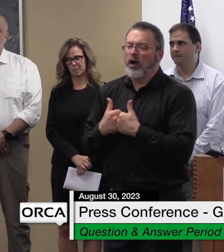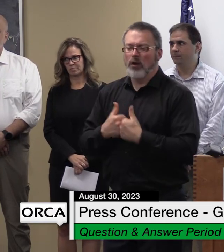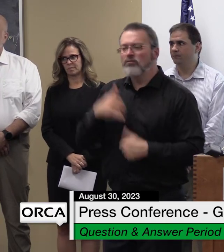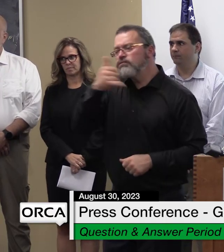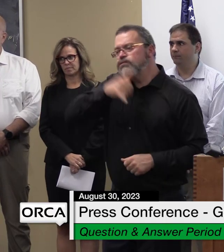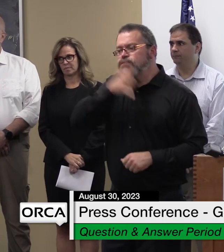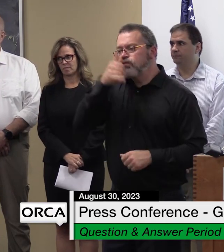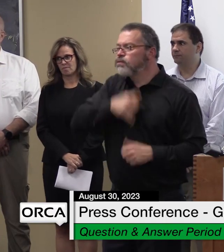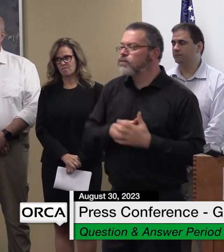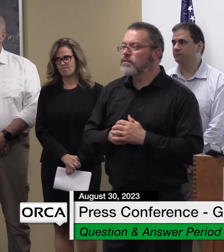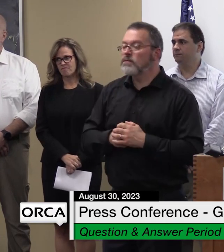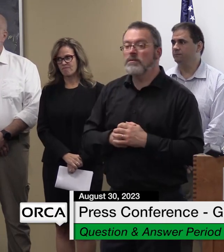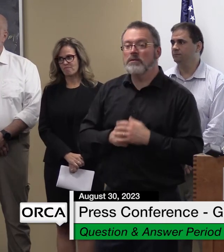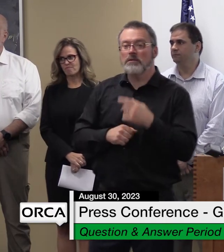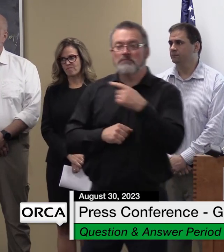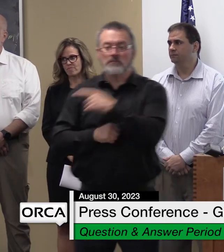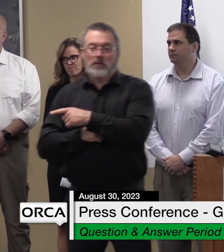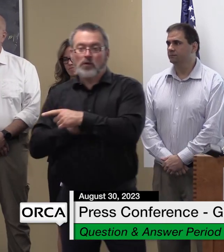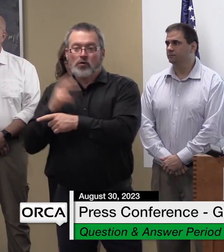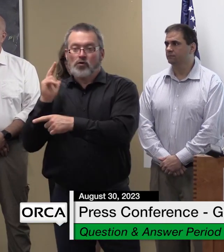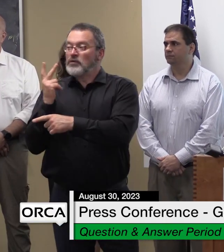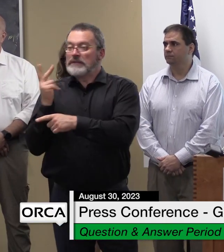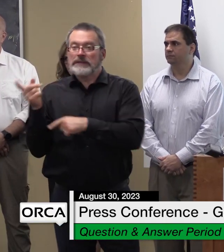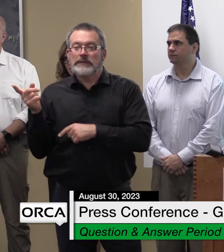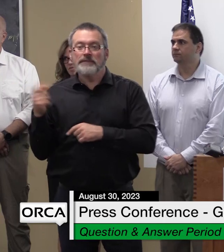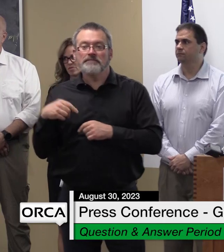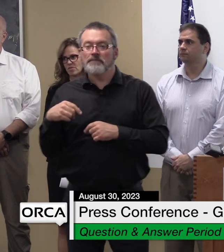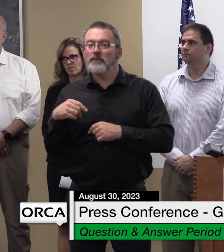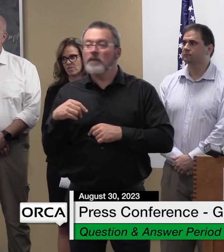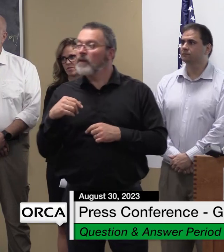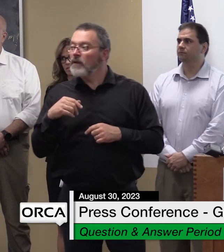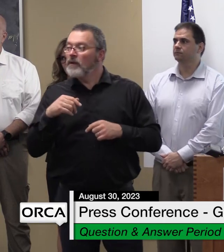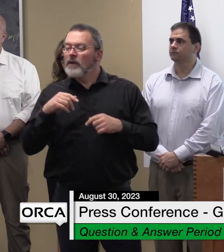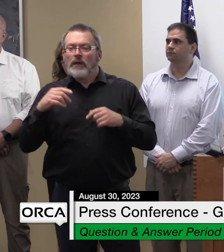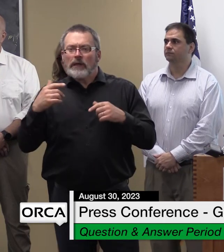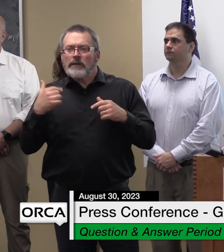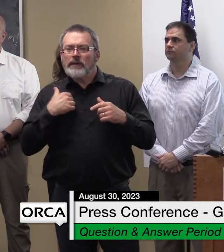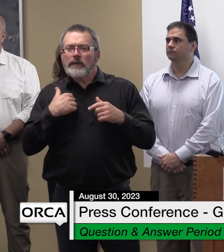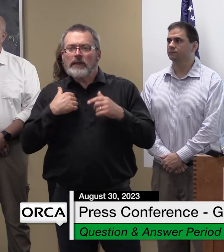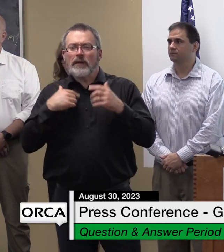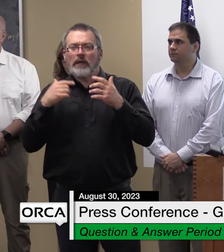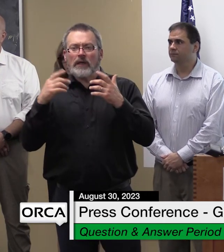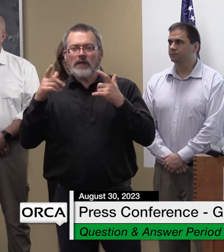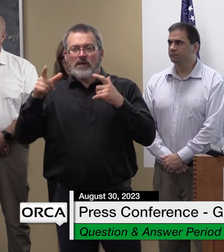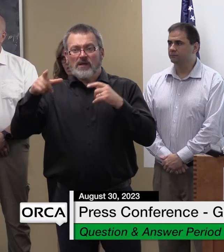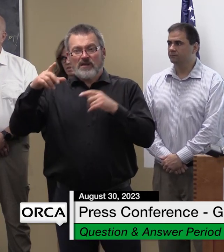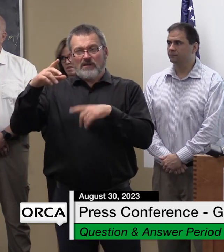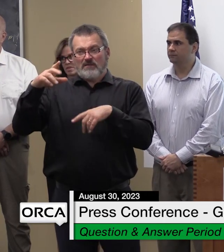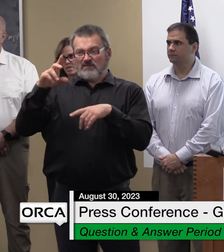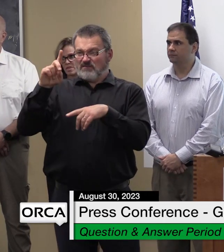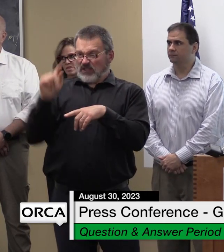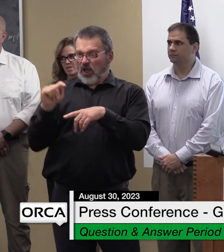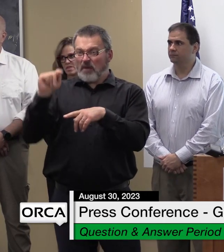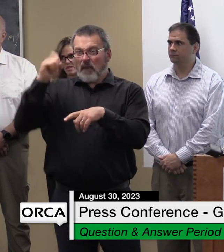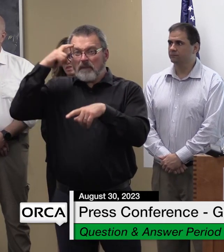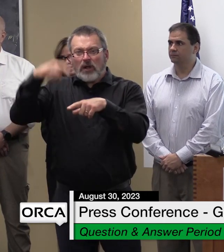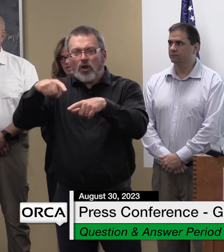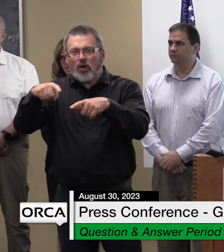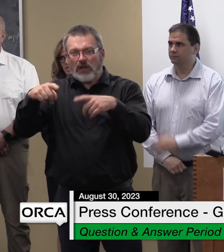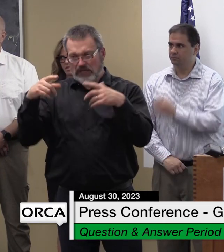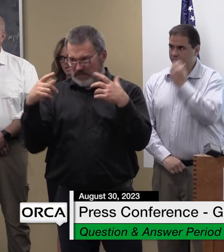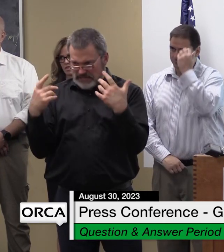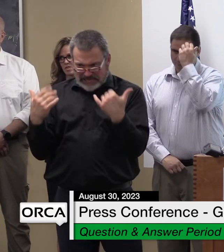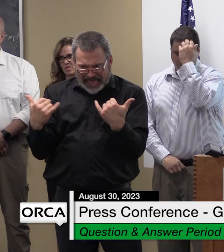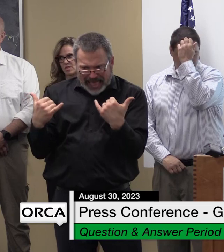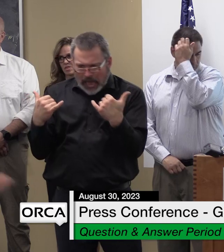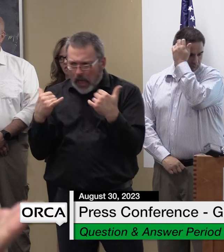Governor, as you've probably seen in downtown Montpelier, a lot of businesses are in different stages in their recovery. Some are